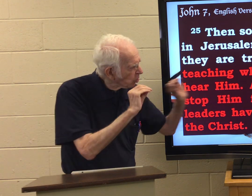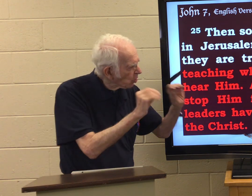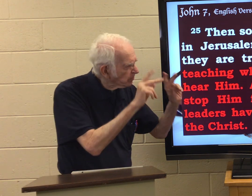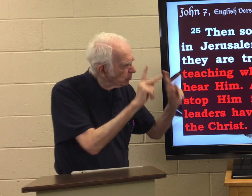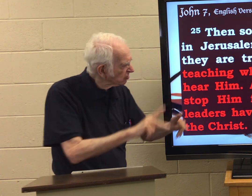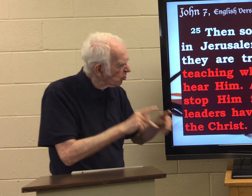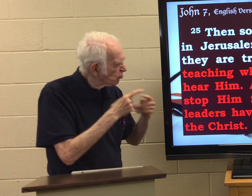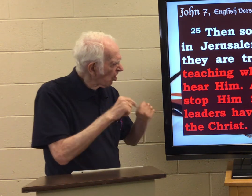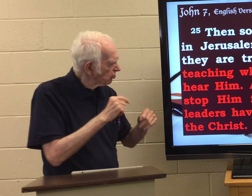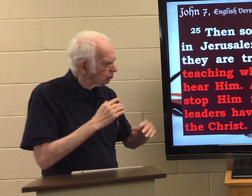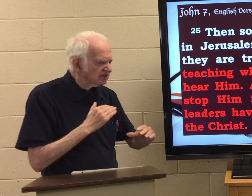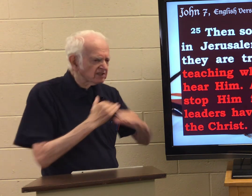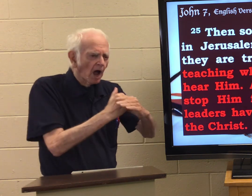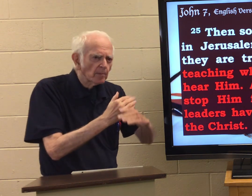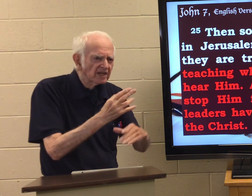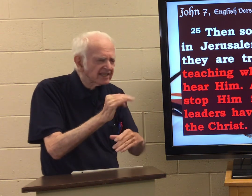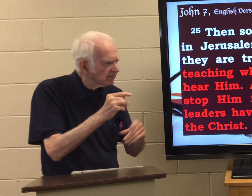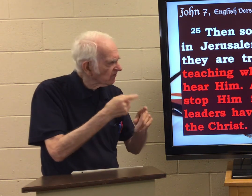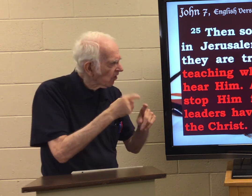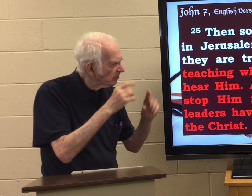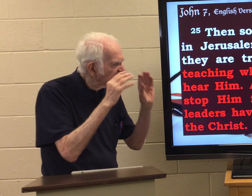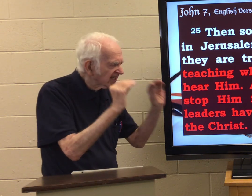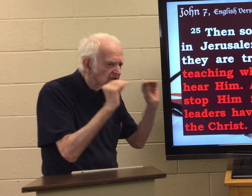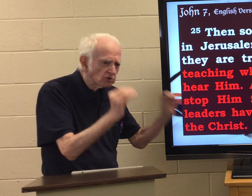And no person is trying to stop him from teaching.